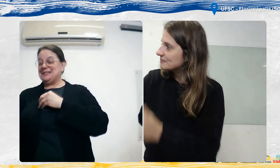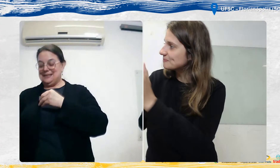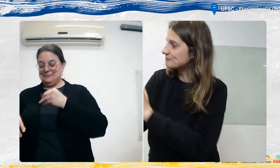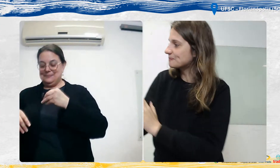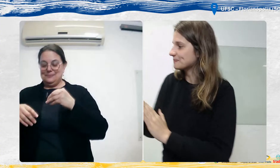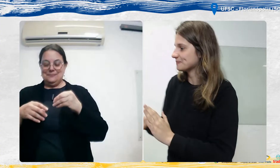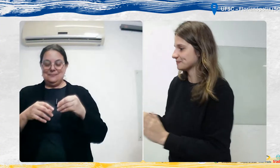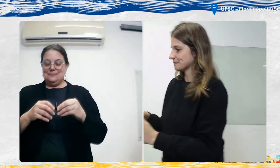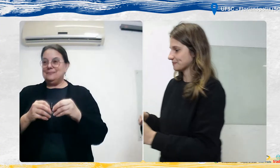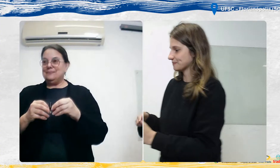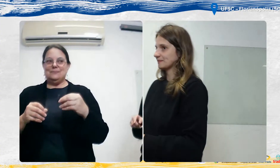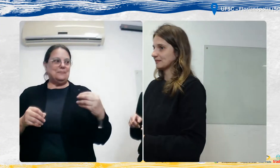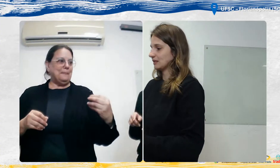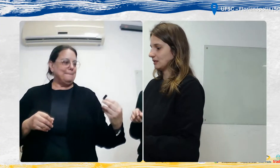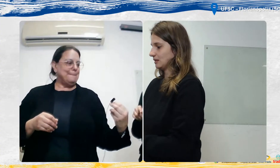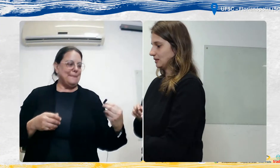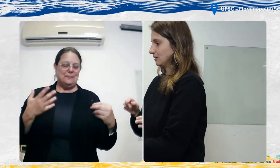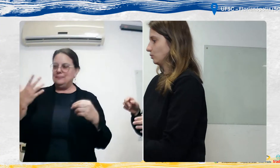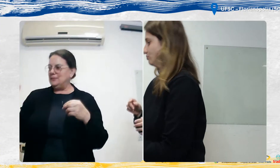Yes.